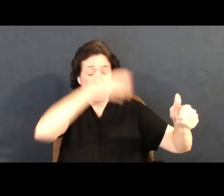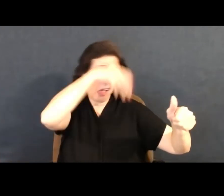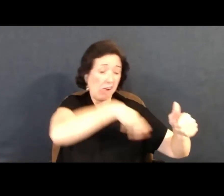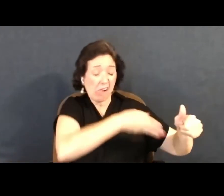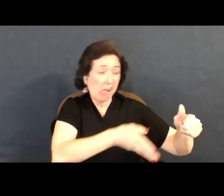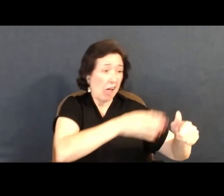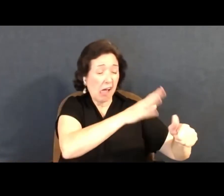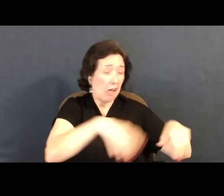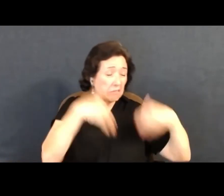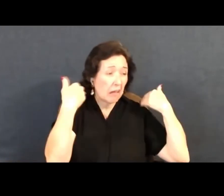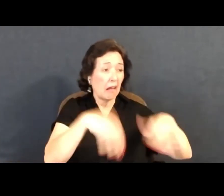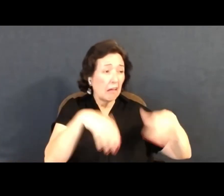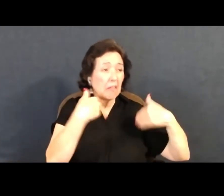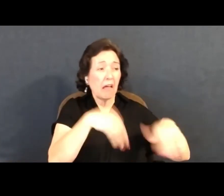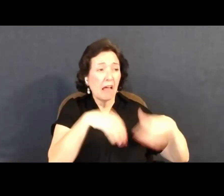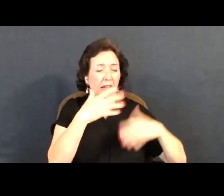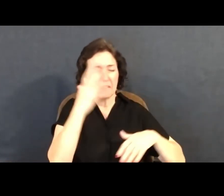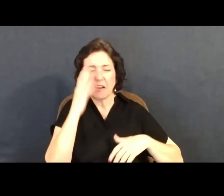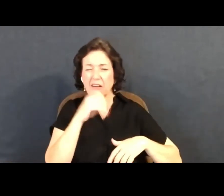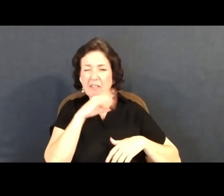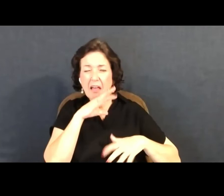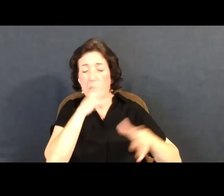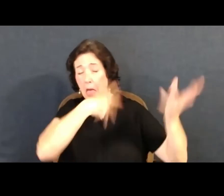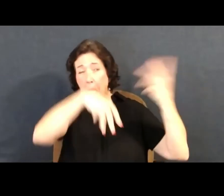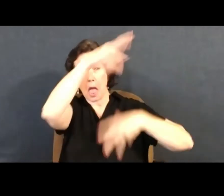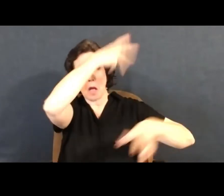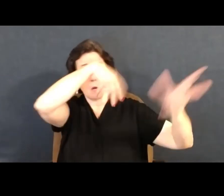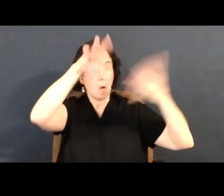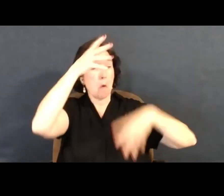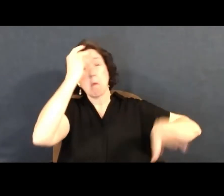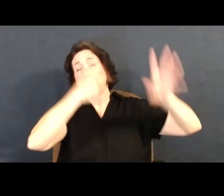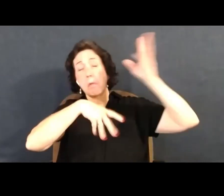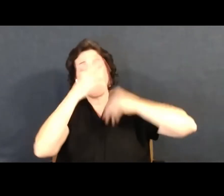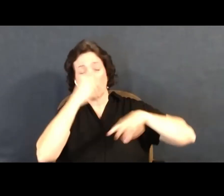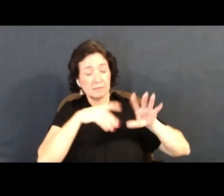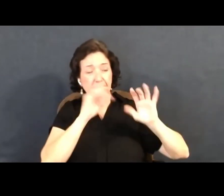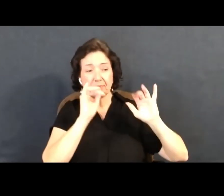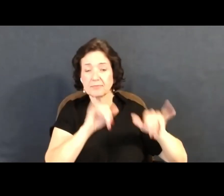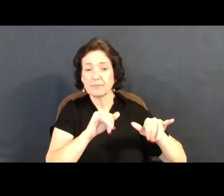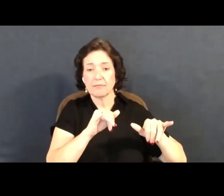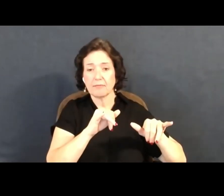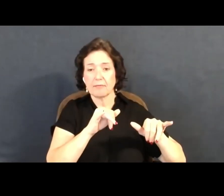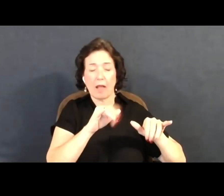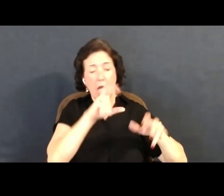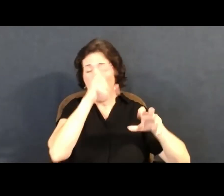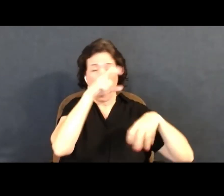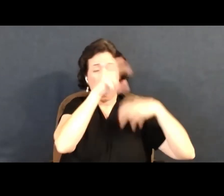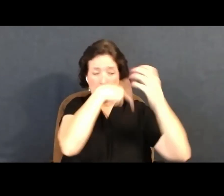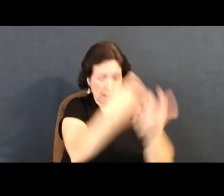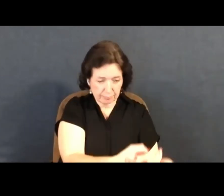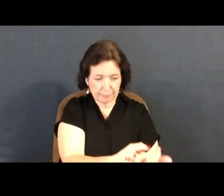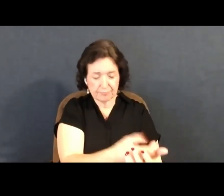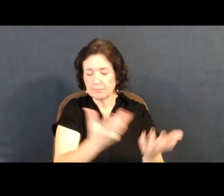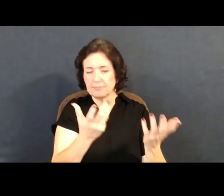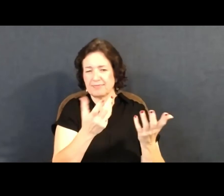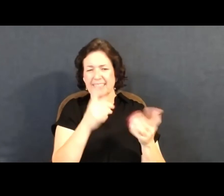hard as it could with that, with tar and dirt and dust flying up in its face and ending up in a hovel at the end of the ditch because it